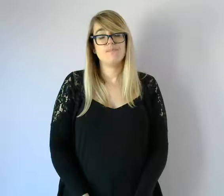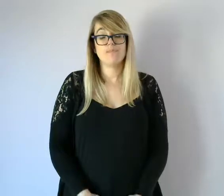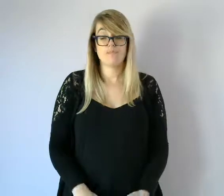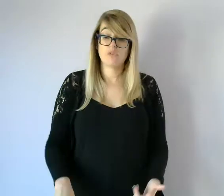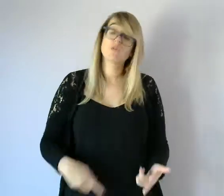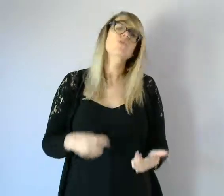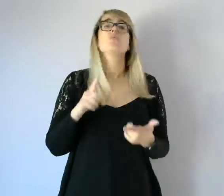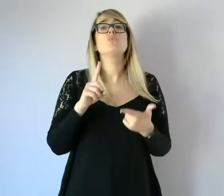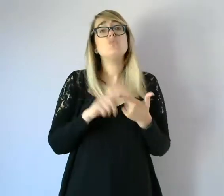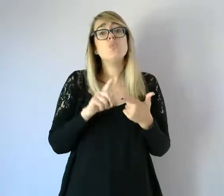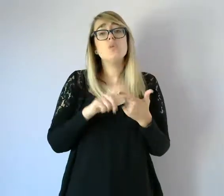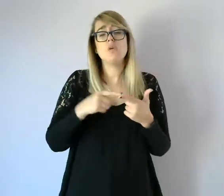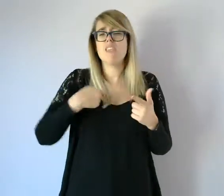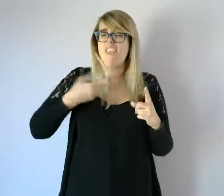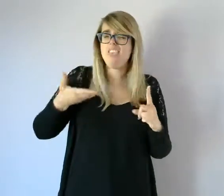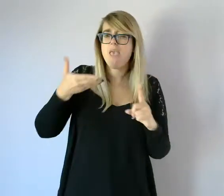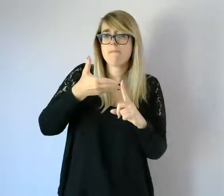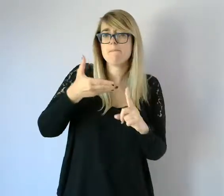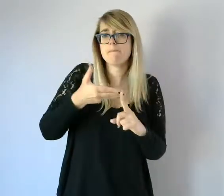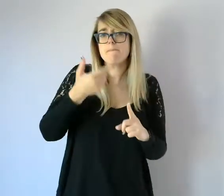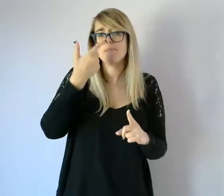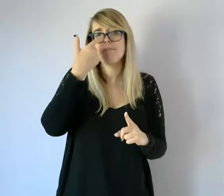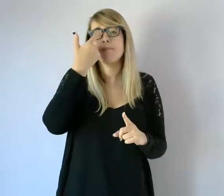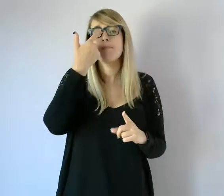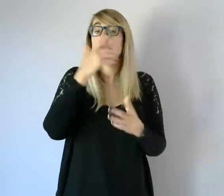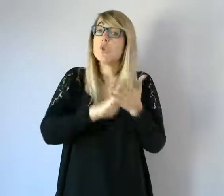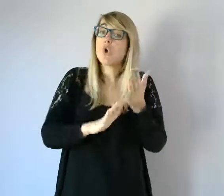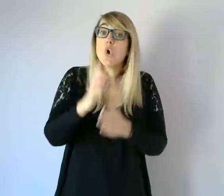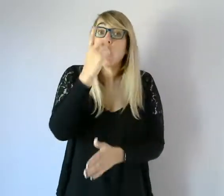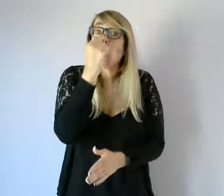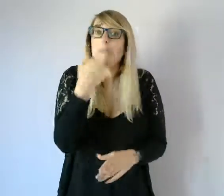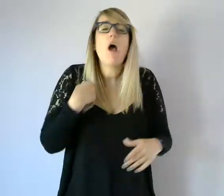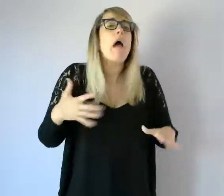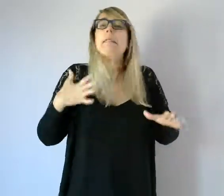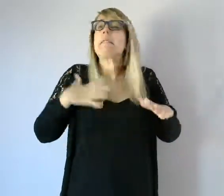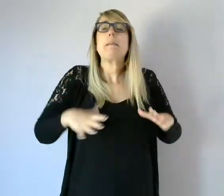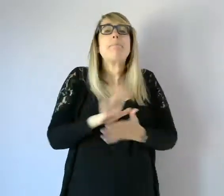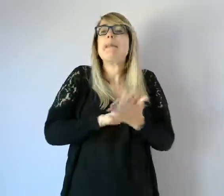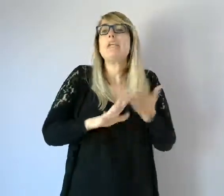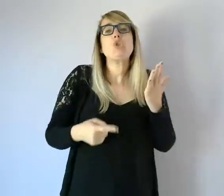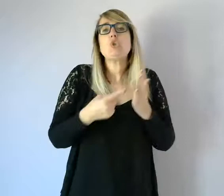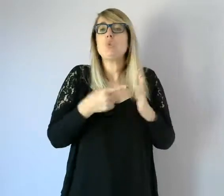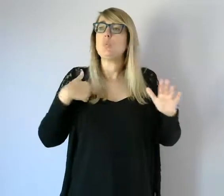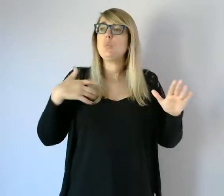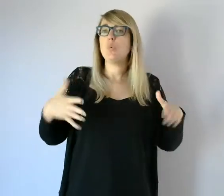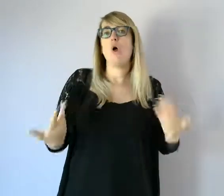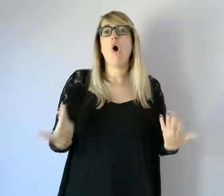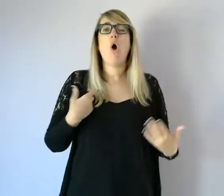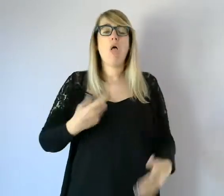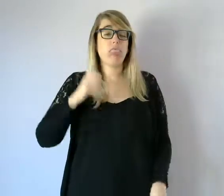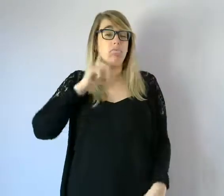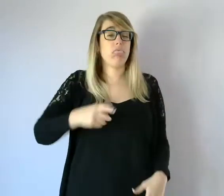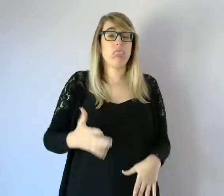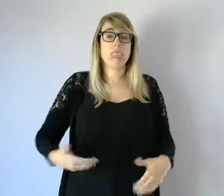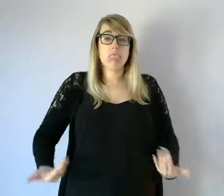2. Intentions. It could be unintentional, reckless, or intentional.